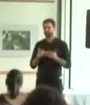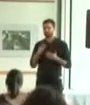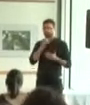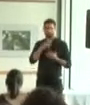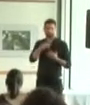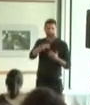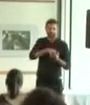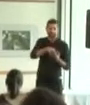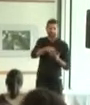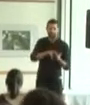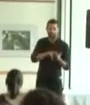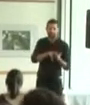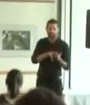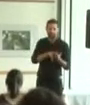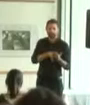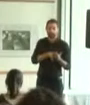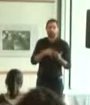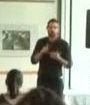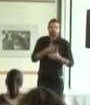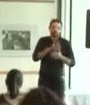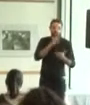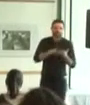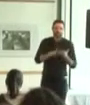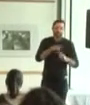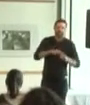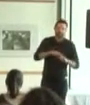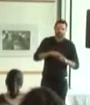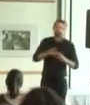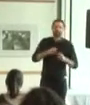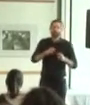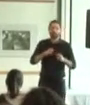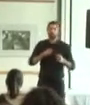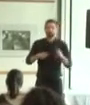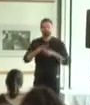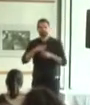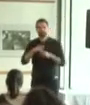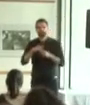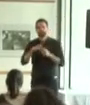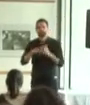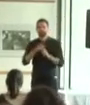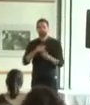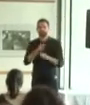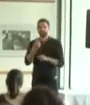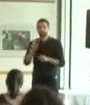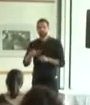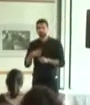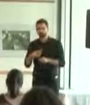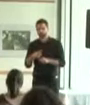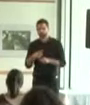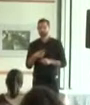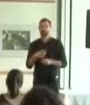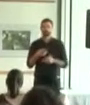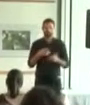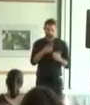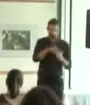these files, originally as TIFFs, and then migrating them into JPEG 2000 files. And there's so many of them, and the scale